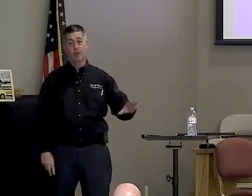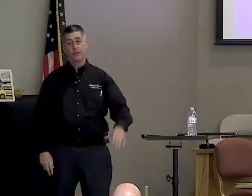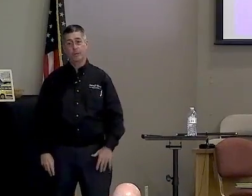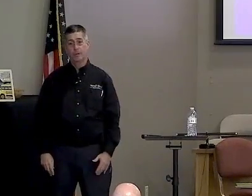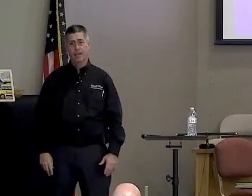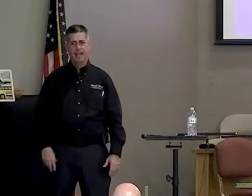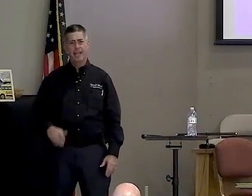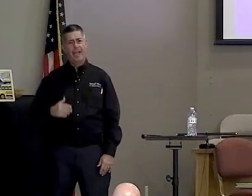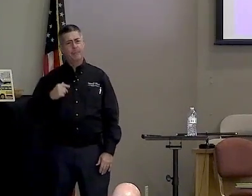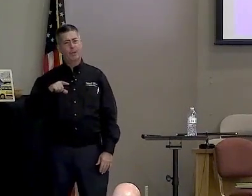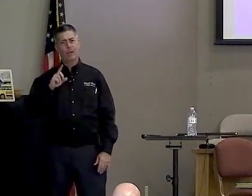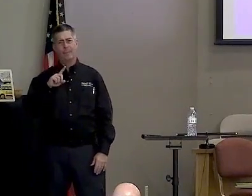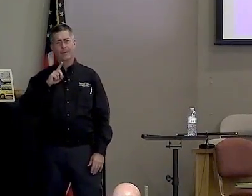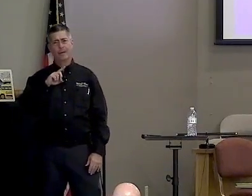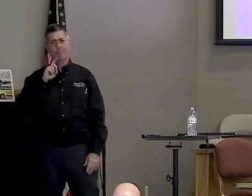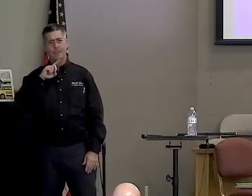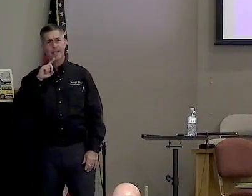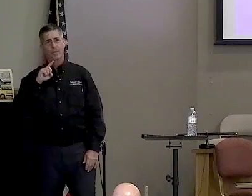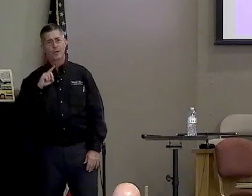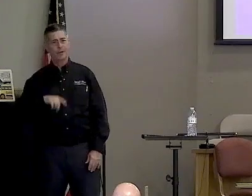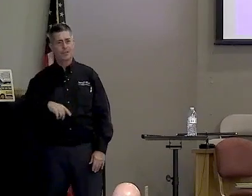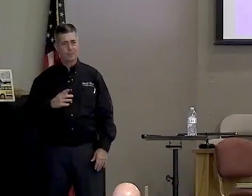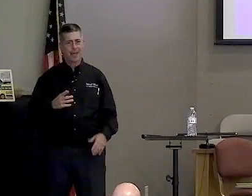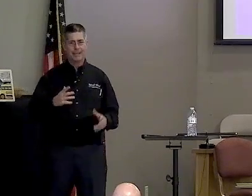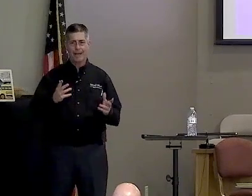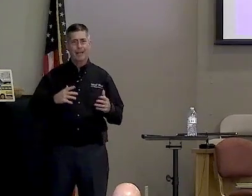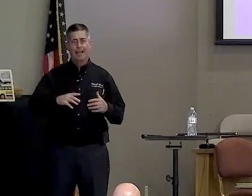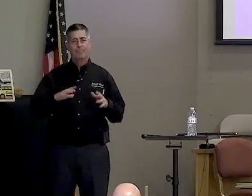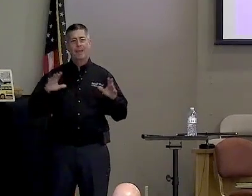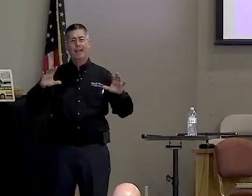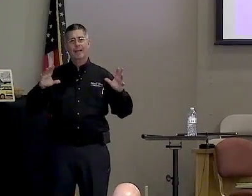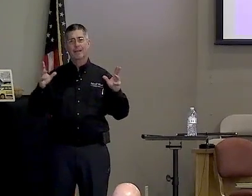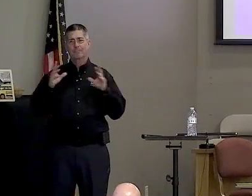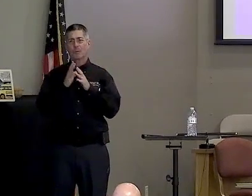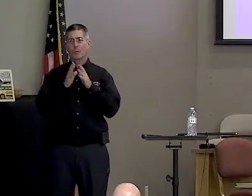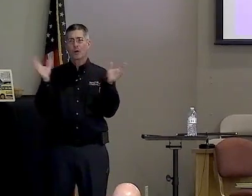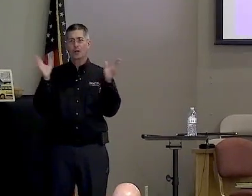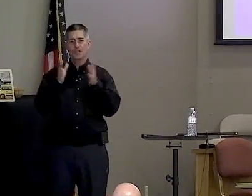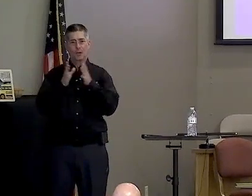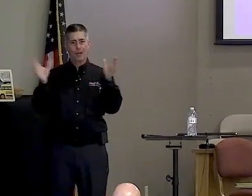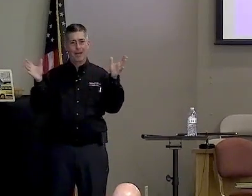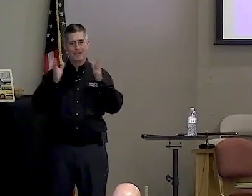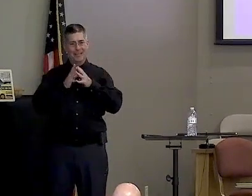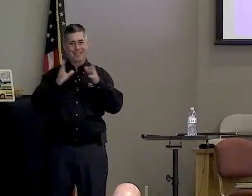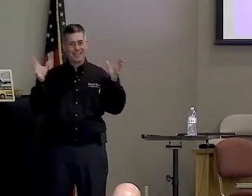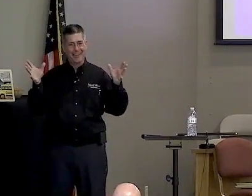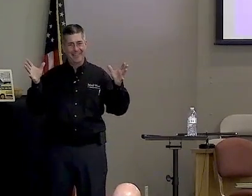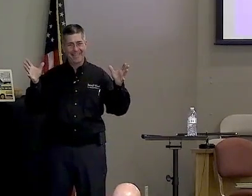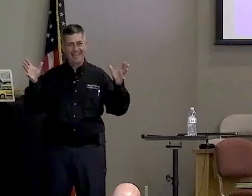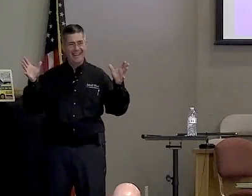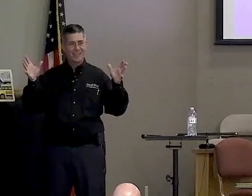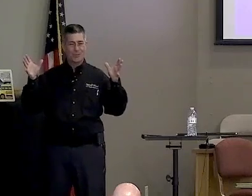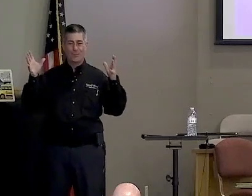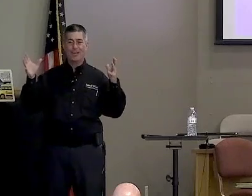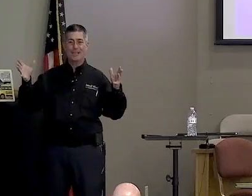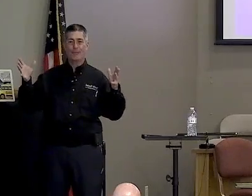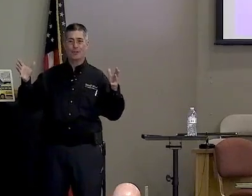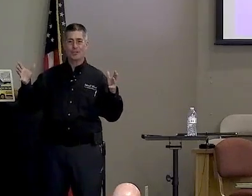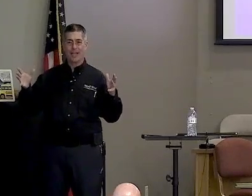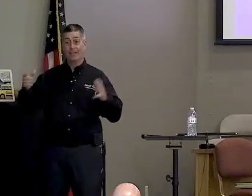them. And by the way, when you read something like that, we're all generalizing. So it's very difficult to say this